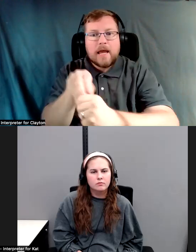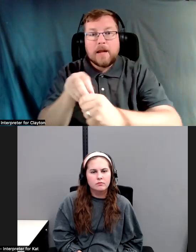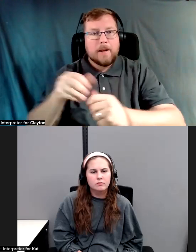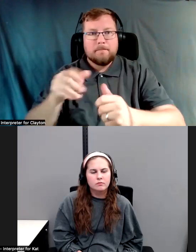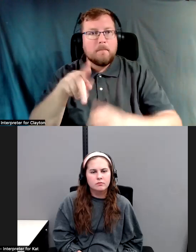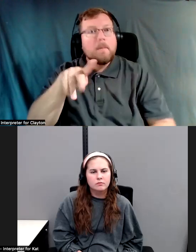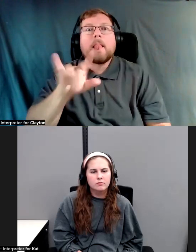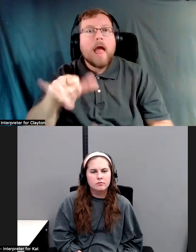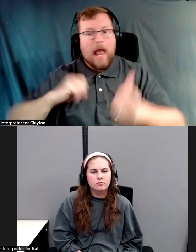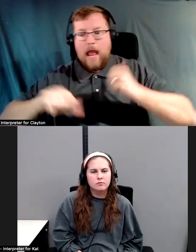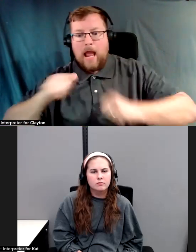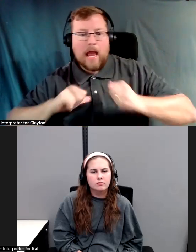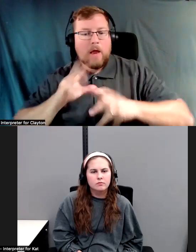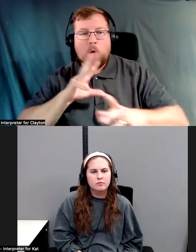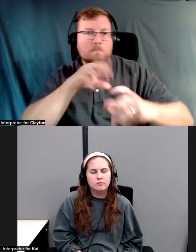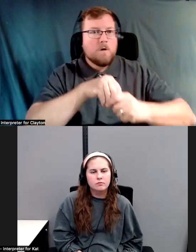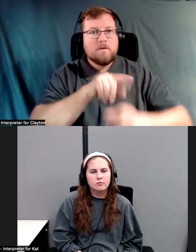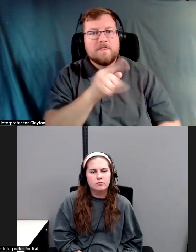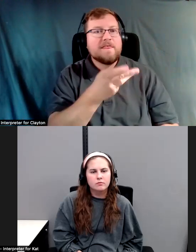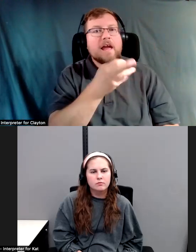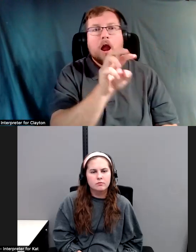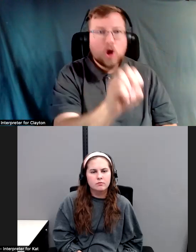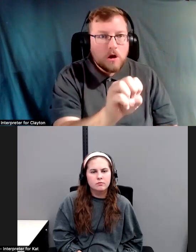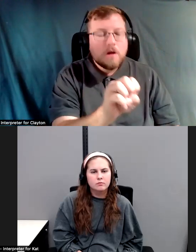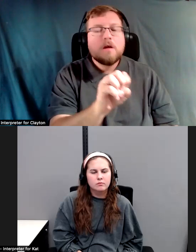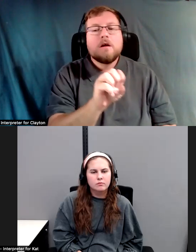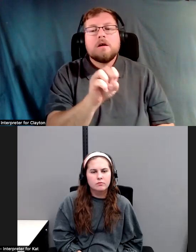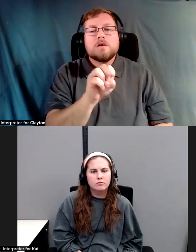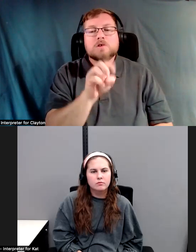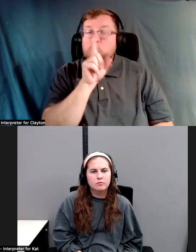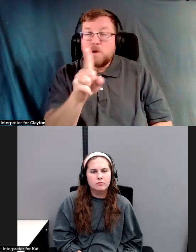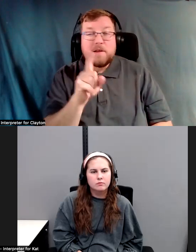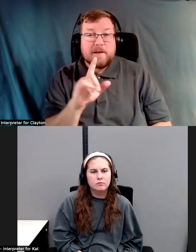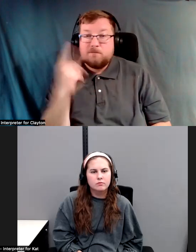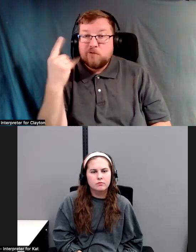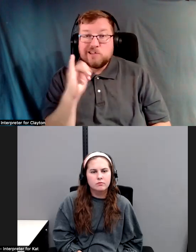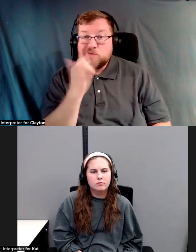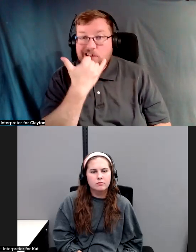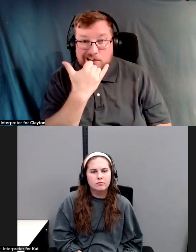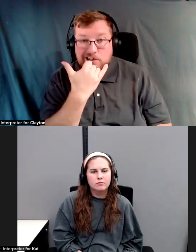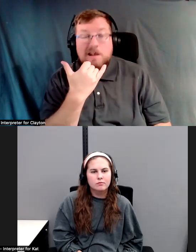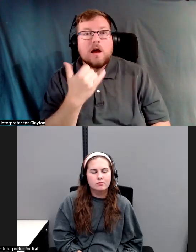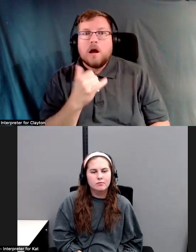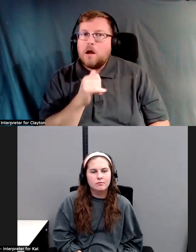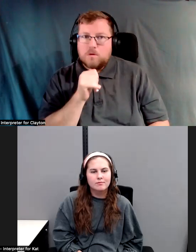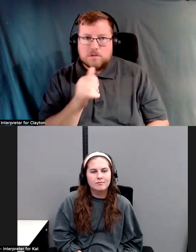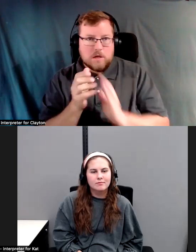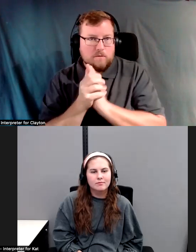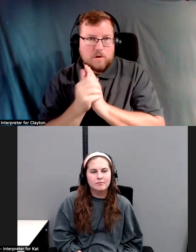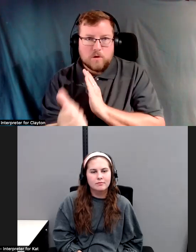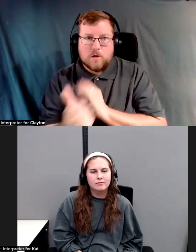theater. But yeah, kind of just accidentally, and then really just was not very good at it for for